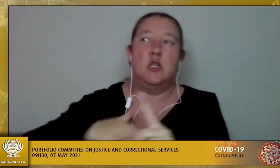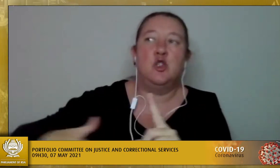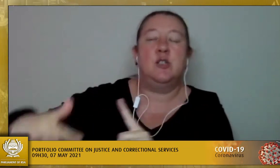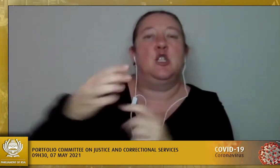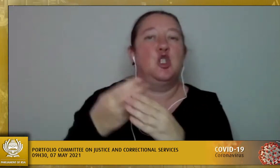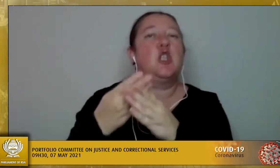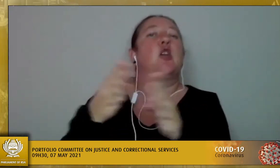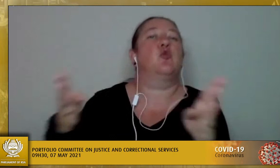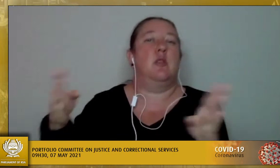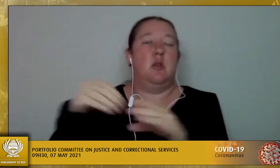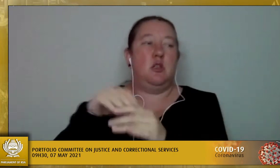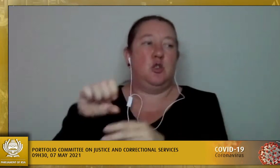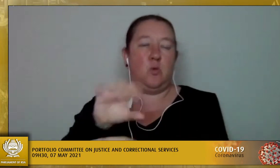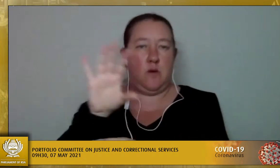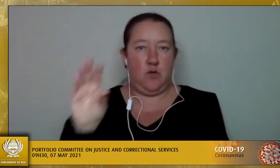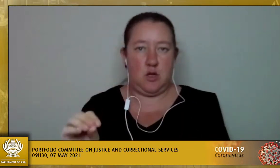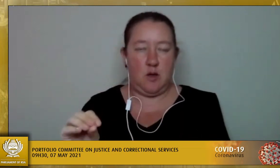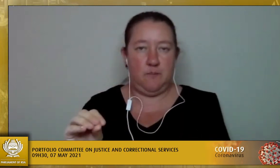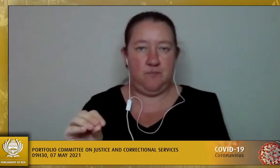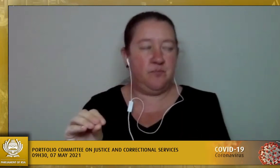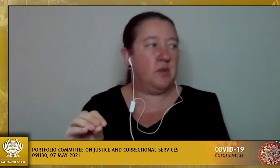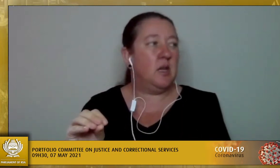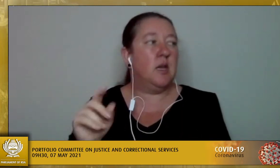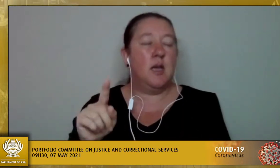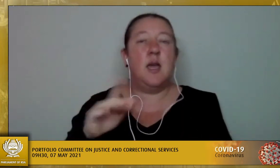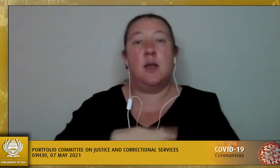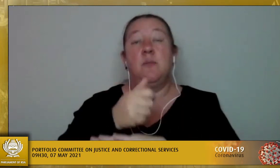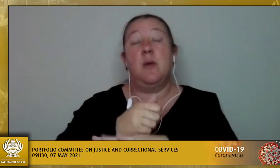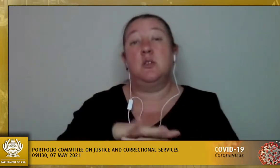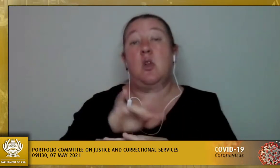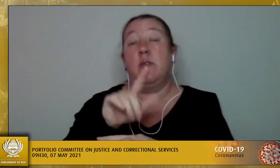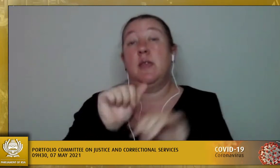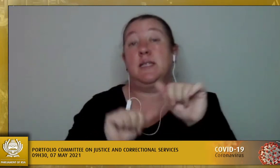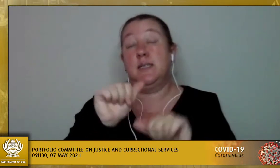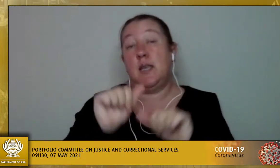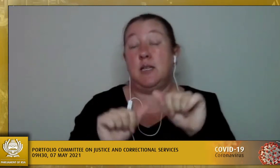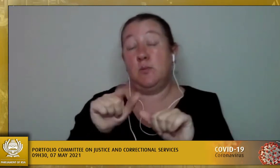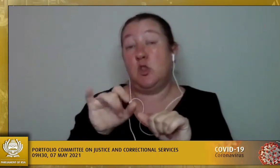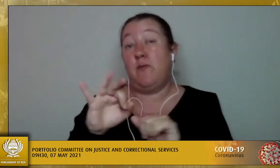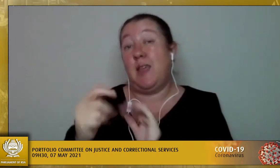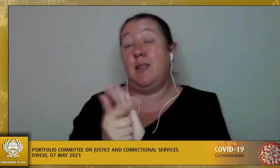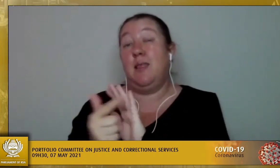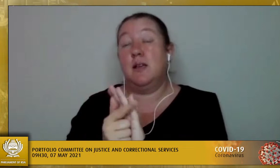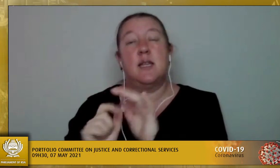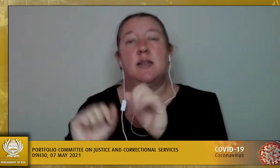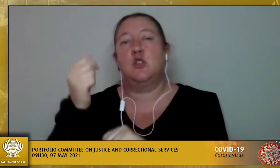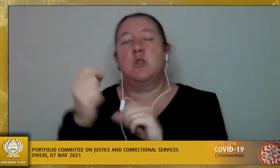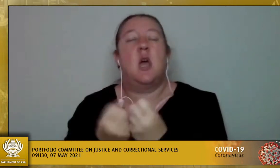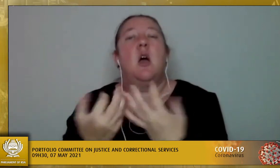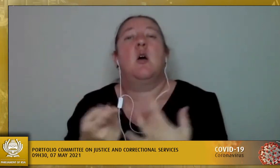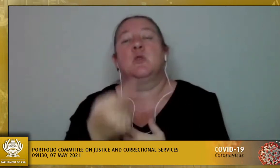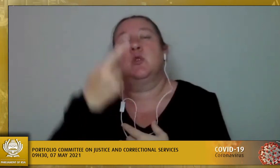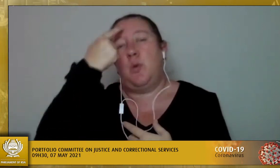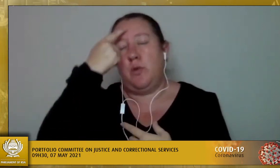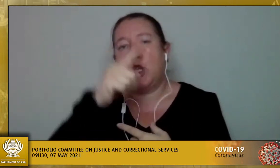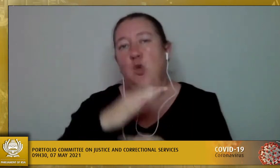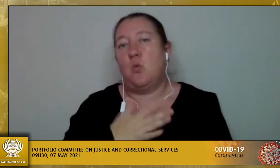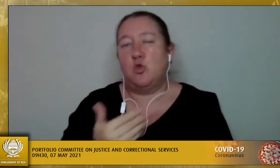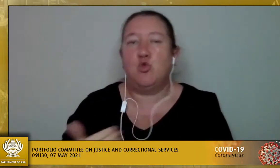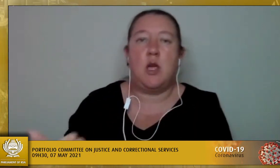Africa and based on the assessment of the holistic industry how much do you think you want to